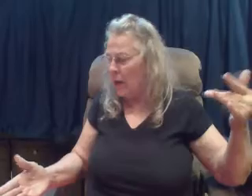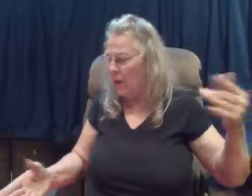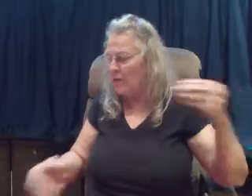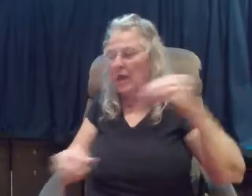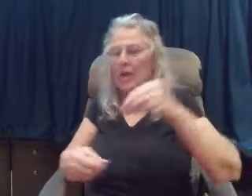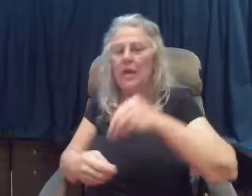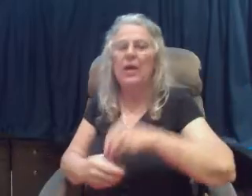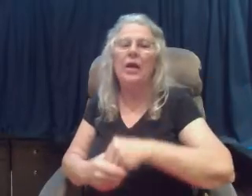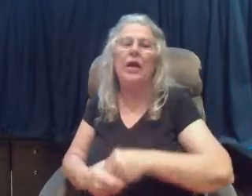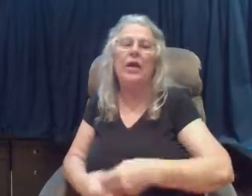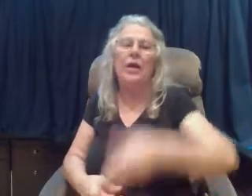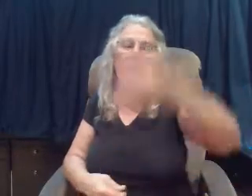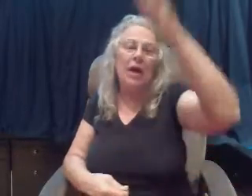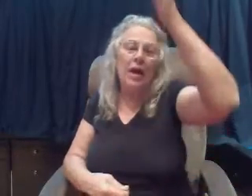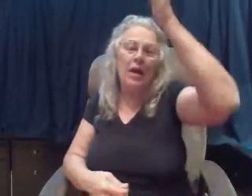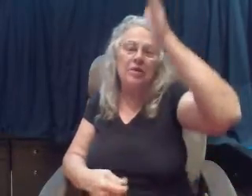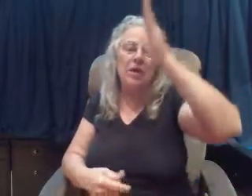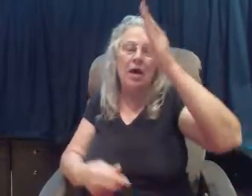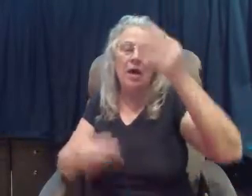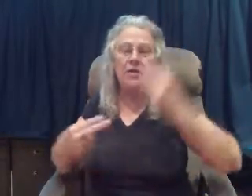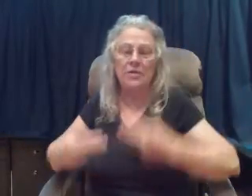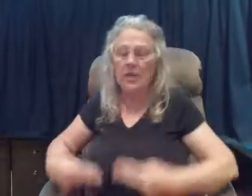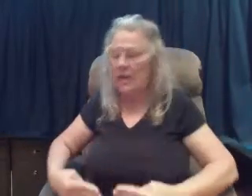Glorious in excelsis